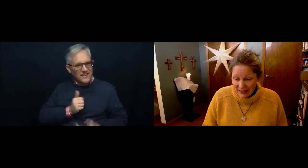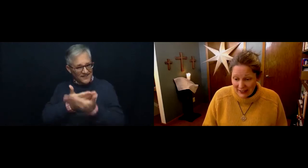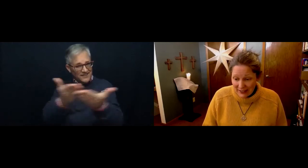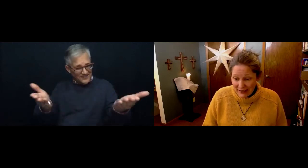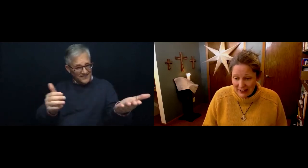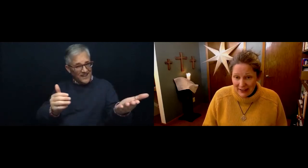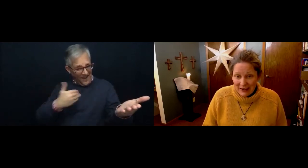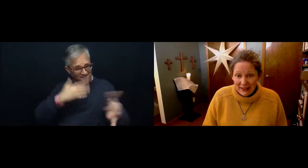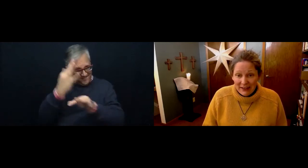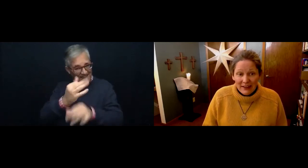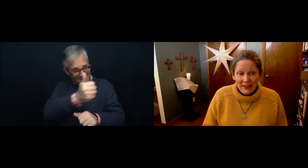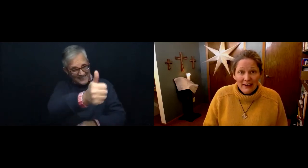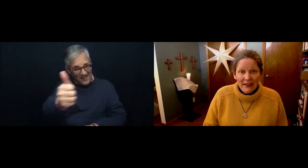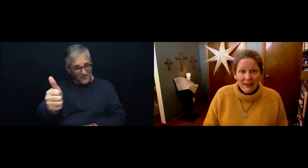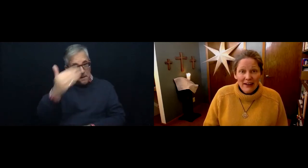us.